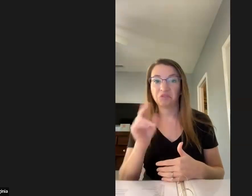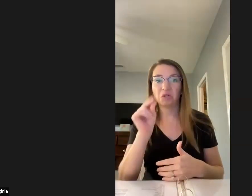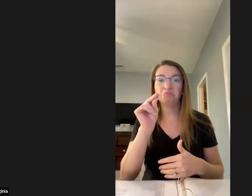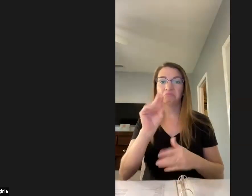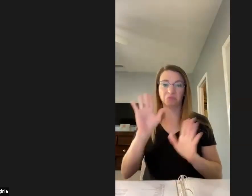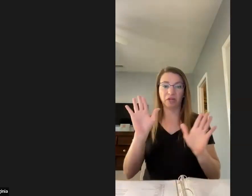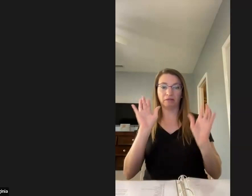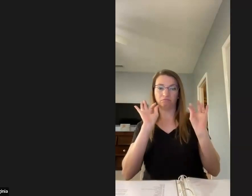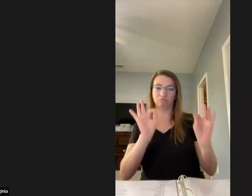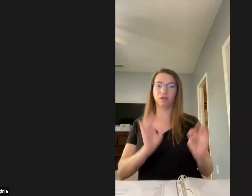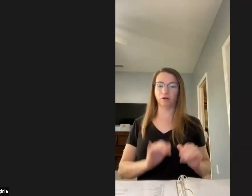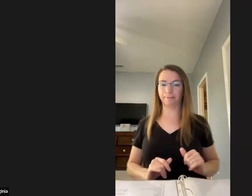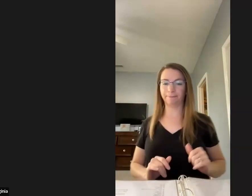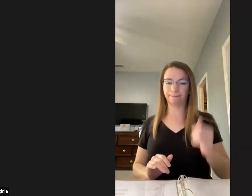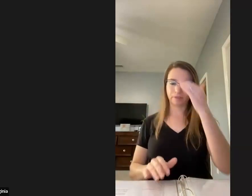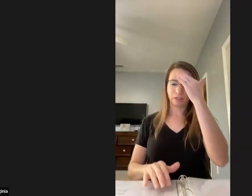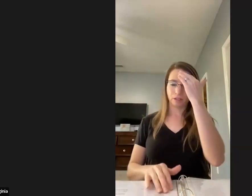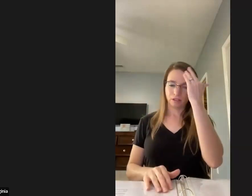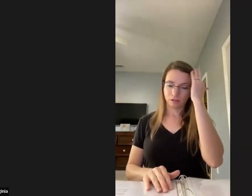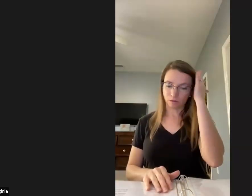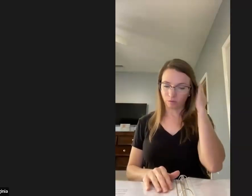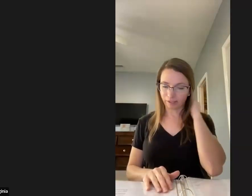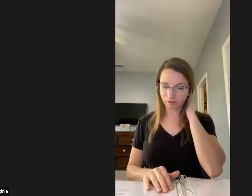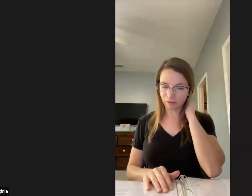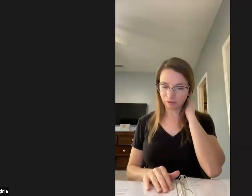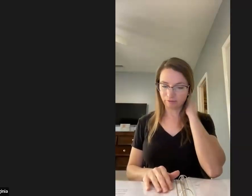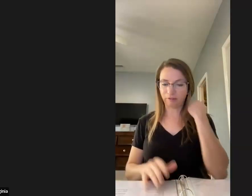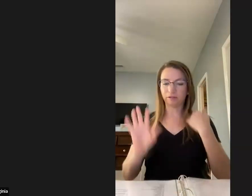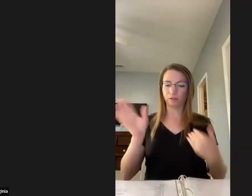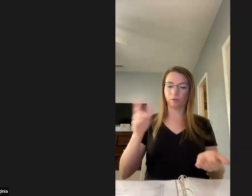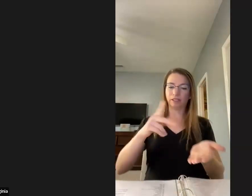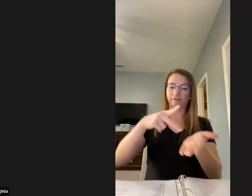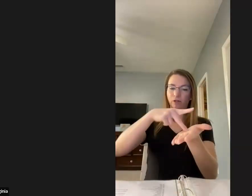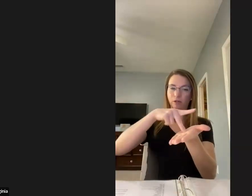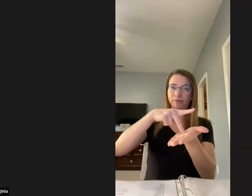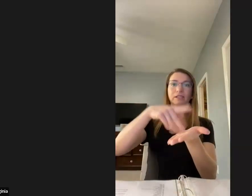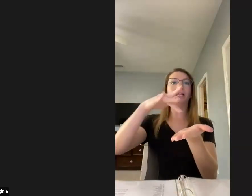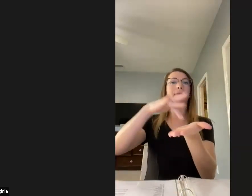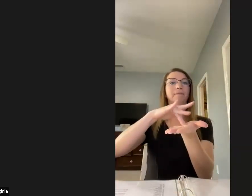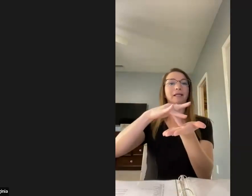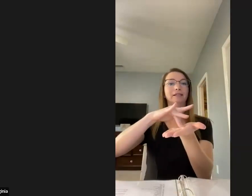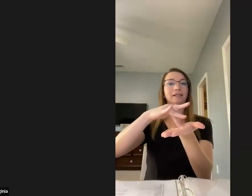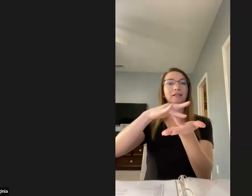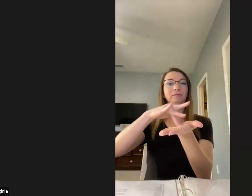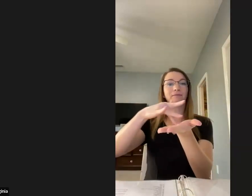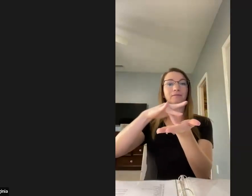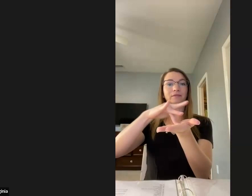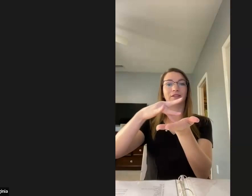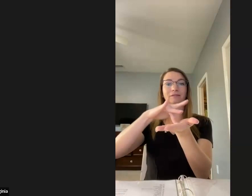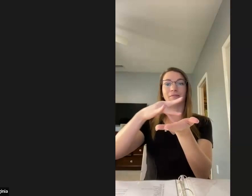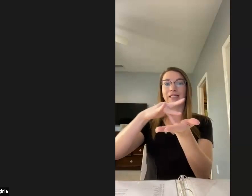No? Okay. All right. So where did we leave off? So we did pharmacy and medicine. This is